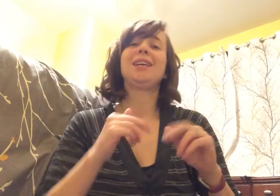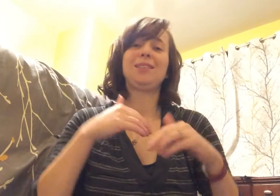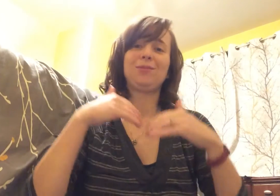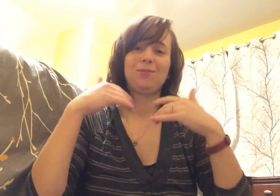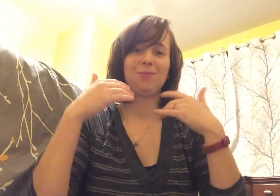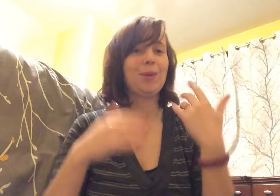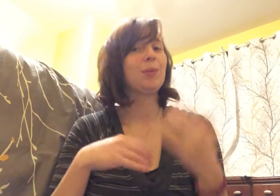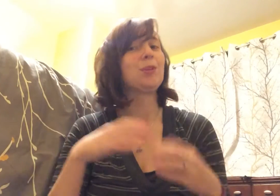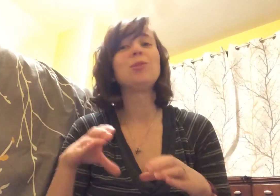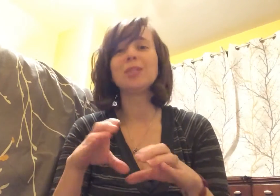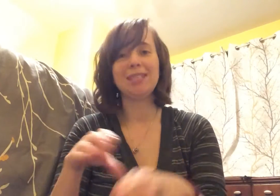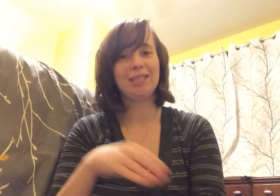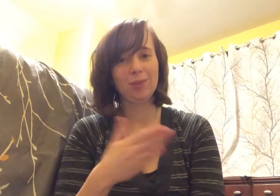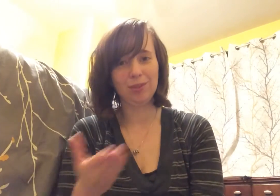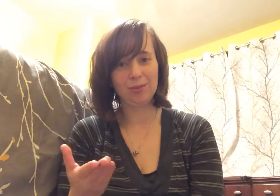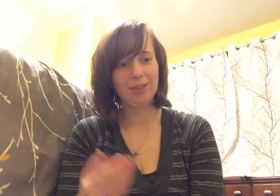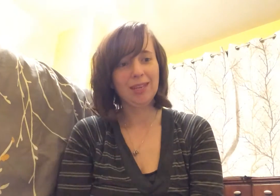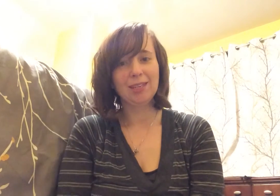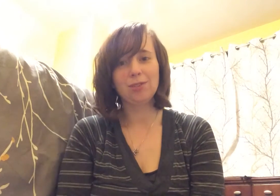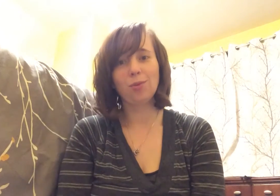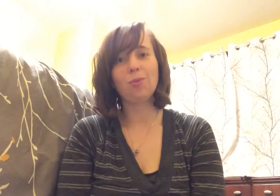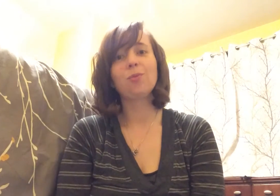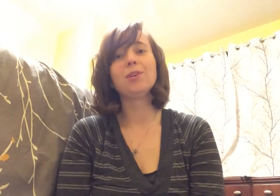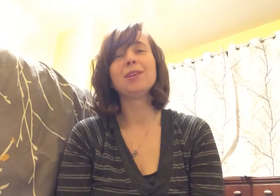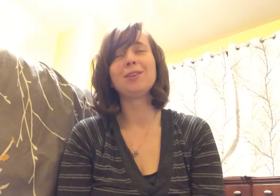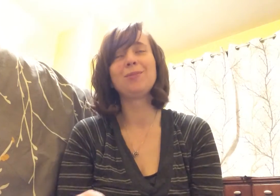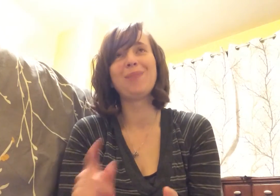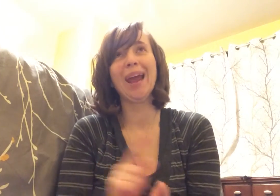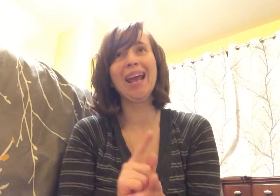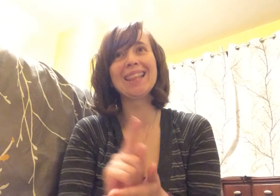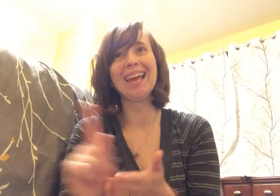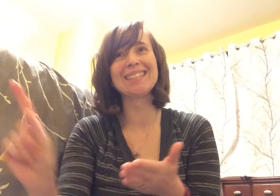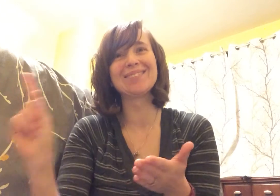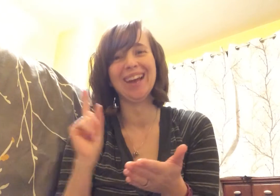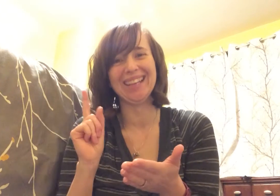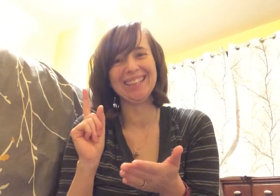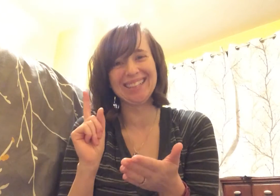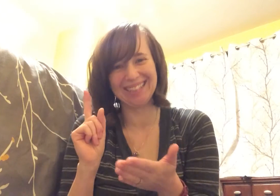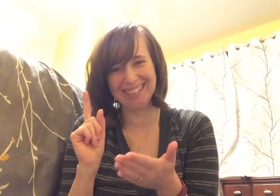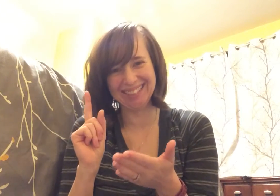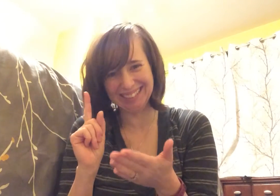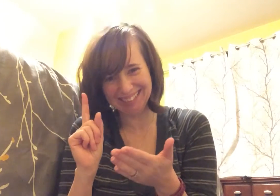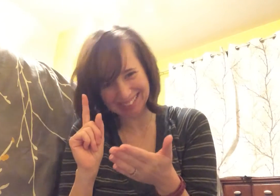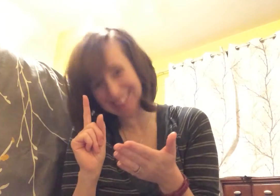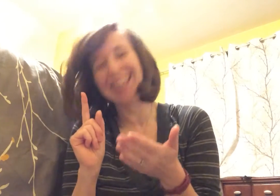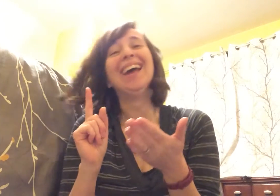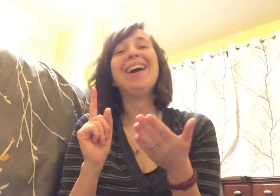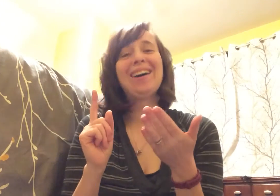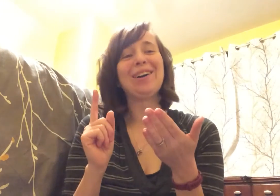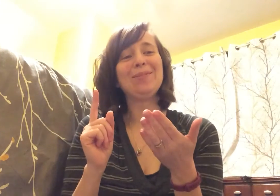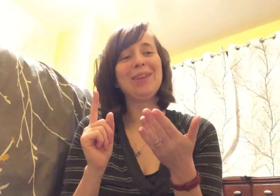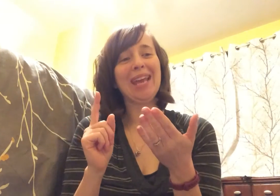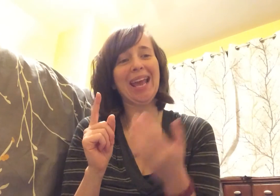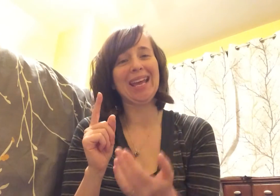of be able to do these things with you. So back last month, we